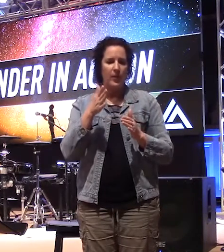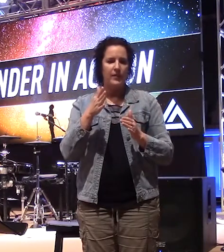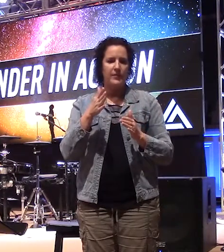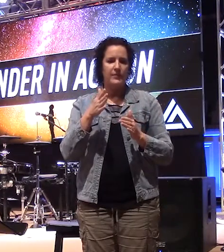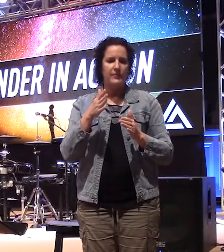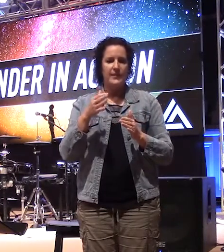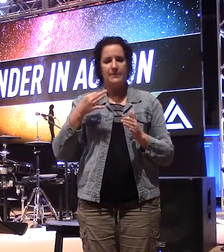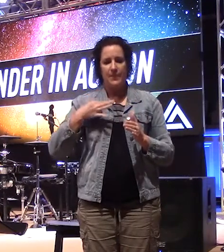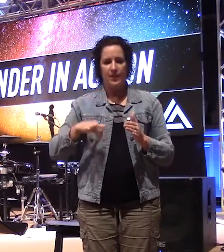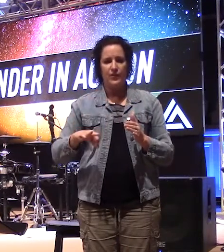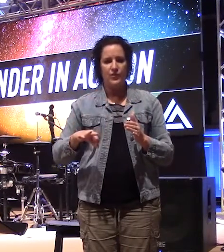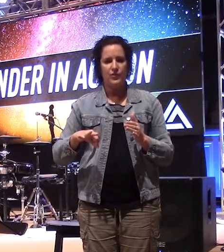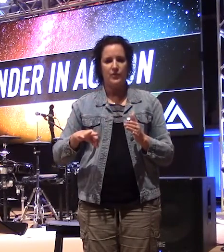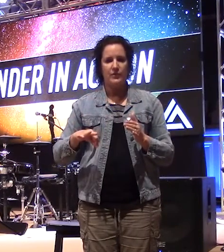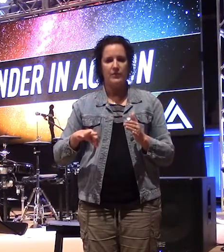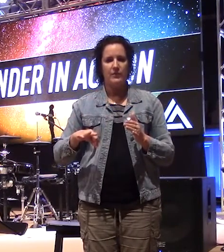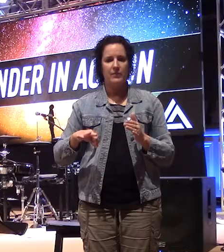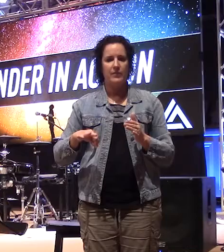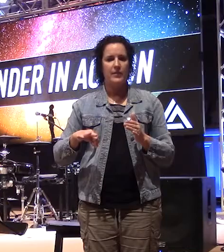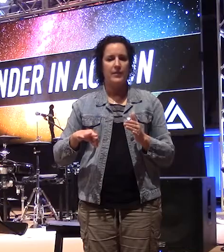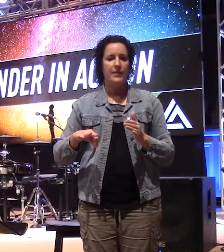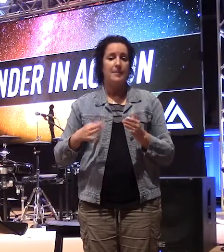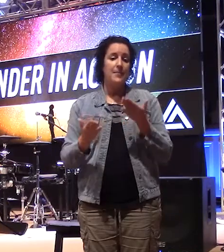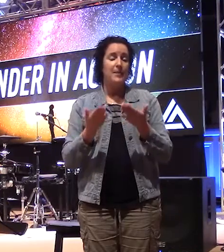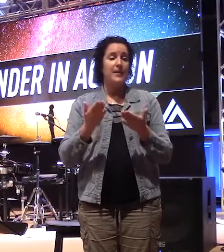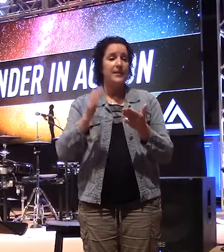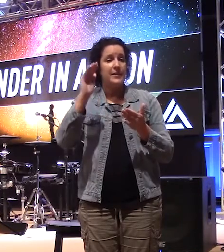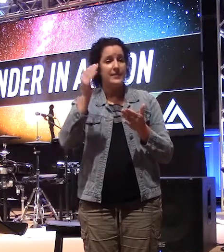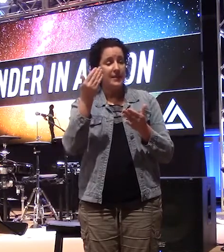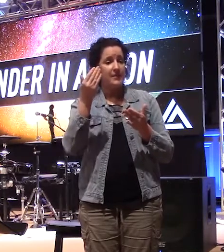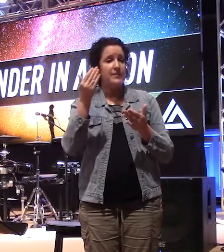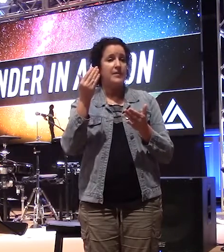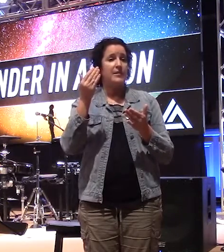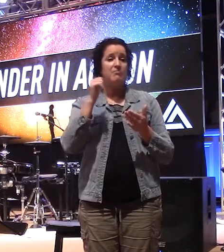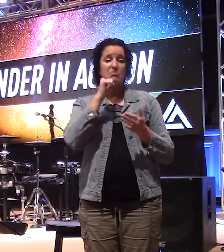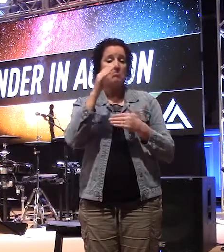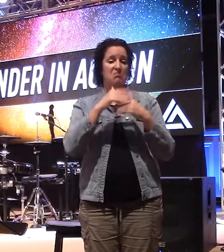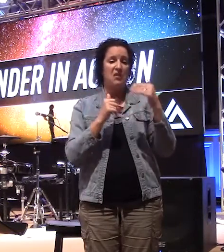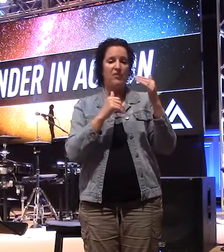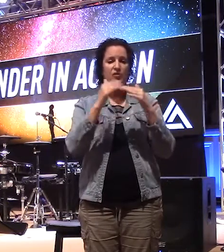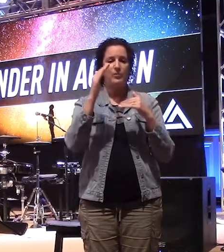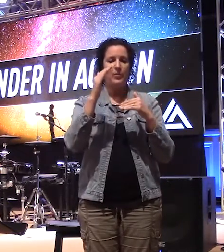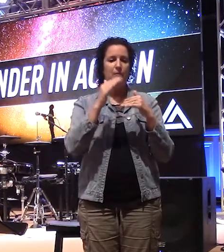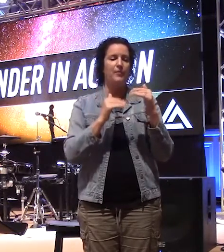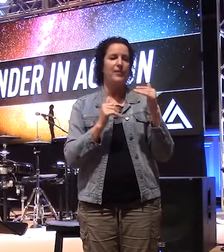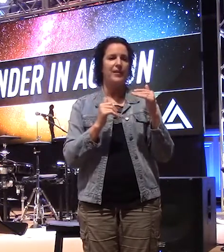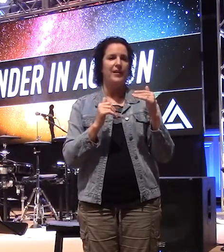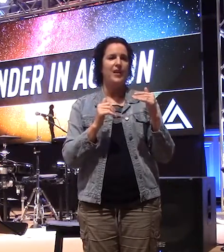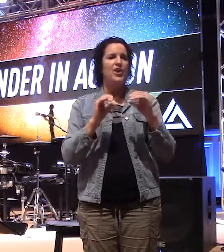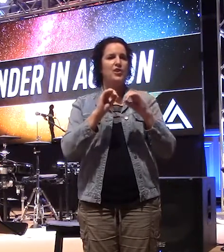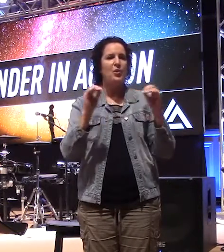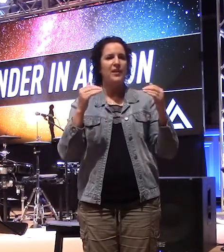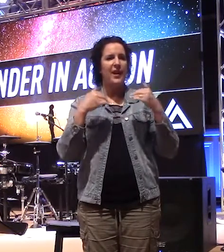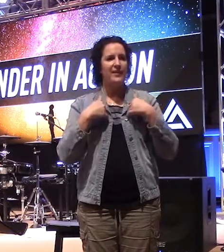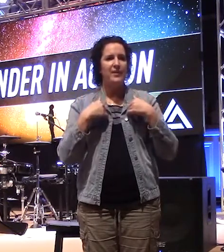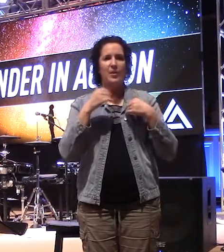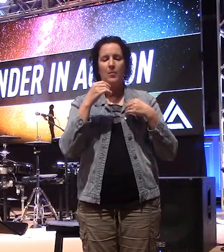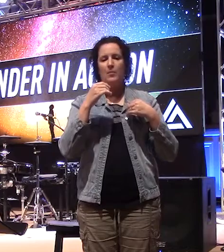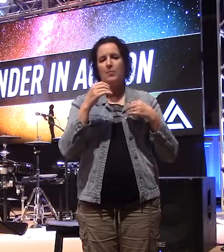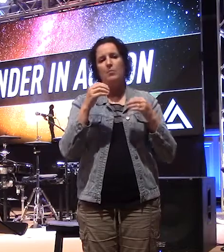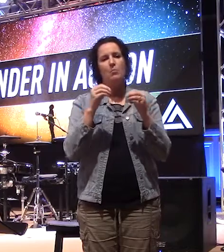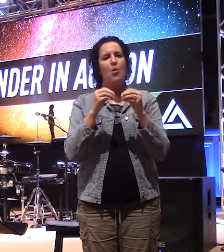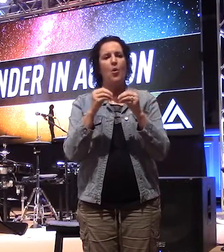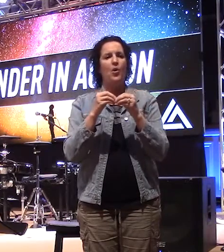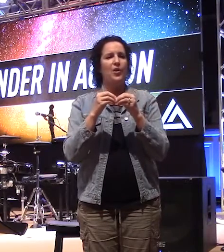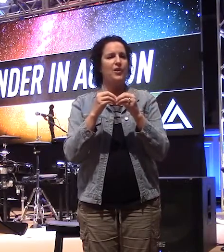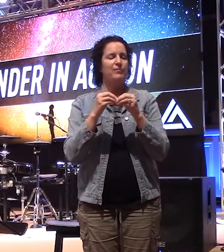uncomfortable. No one had a more uncomfortable day than Job. I was just reading this through again recently, and you